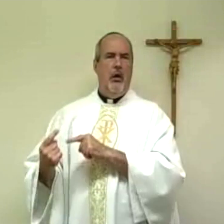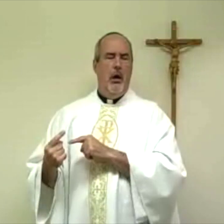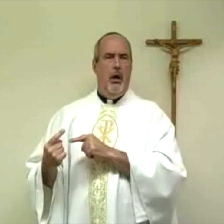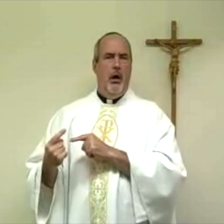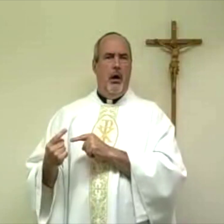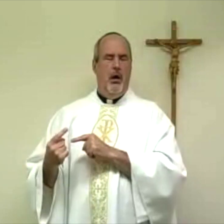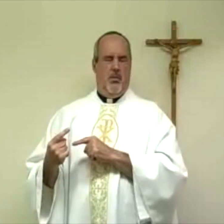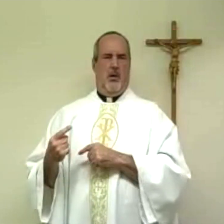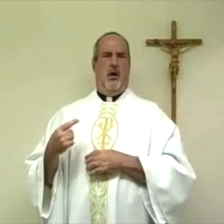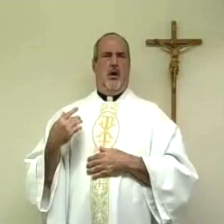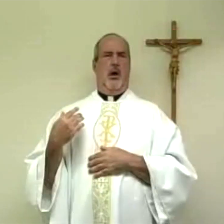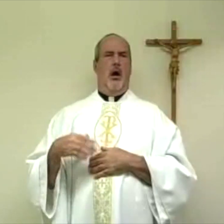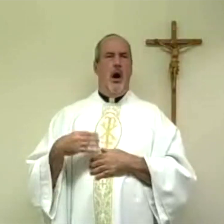that temptations and struggled.